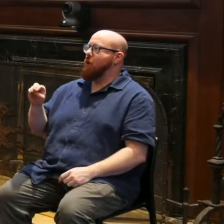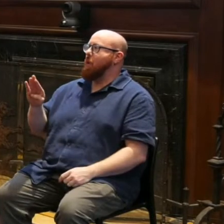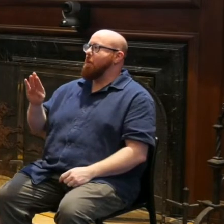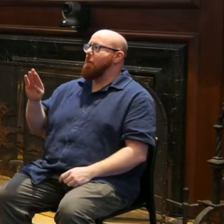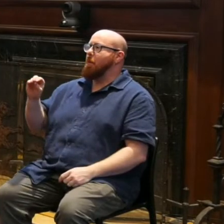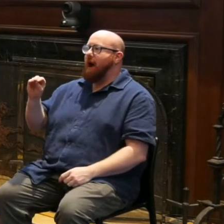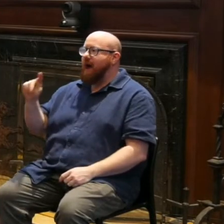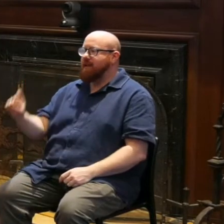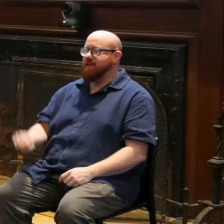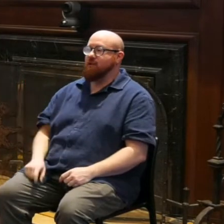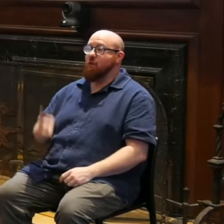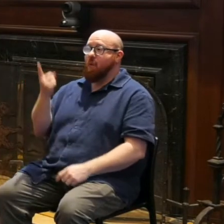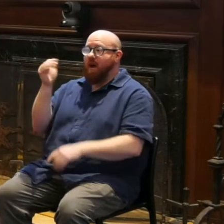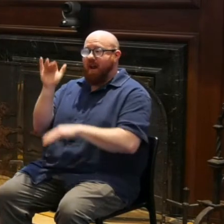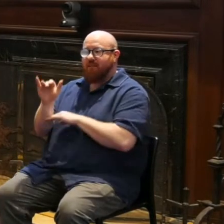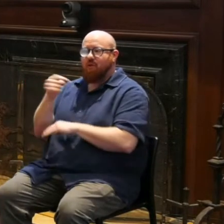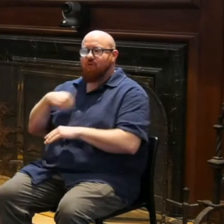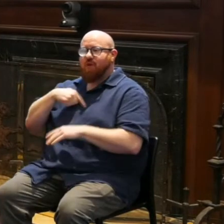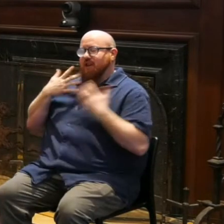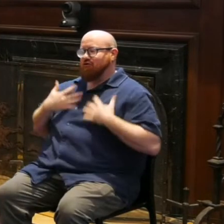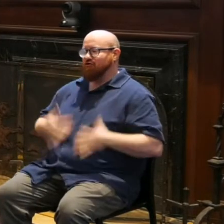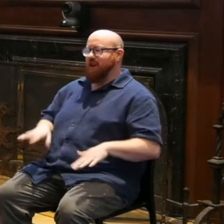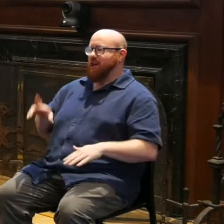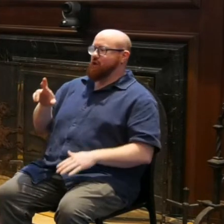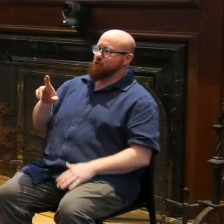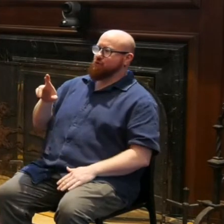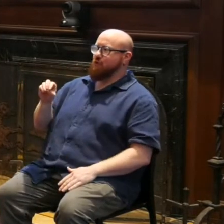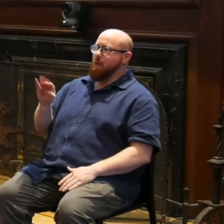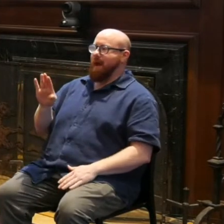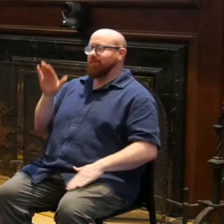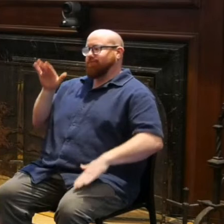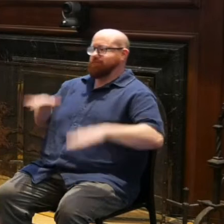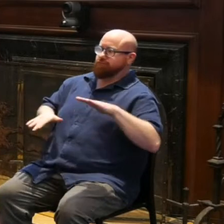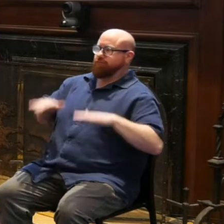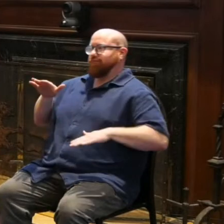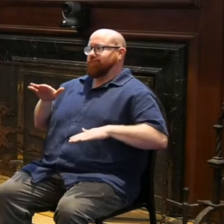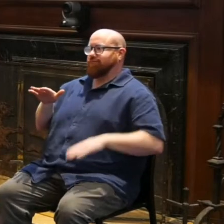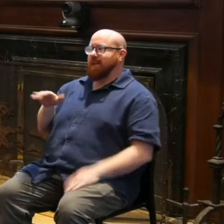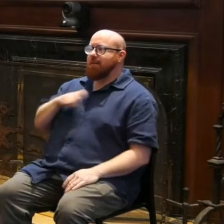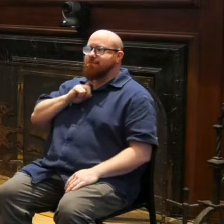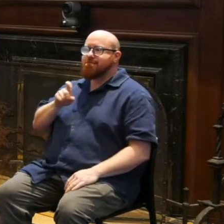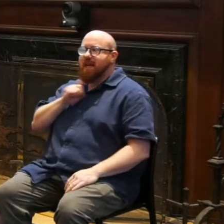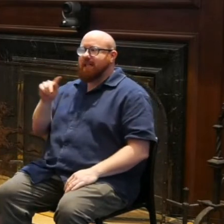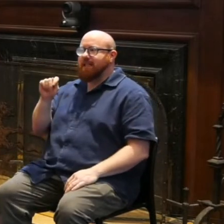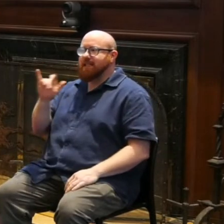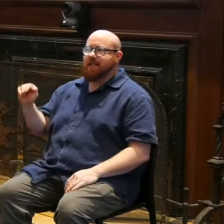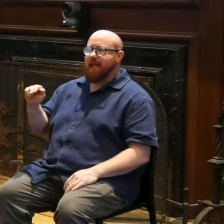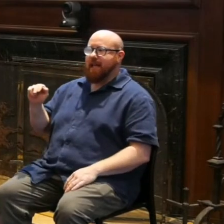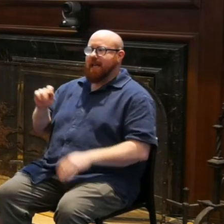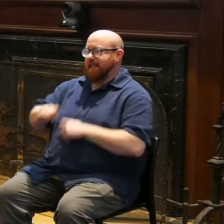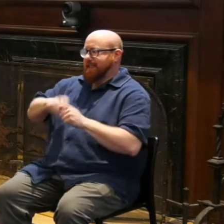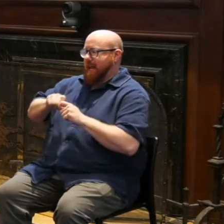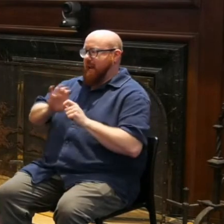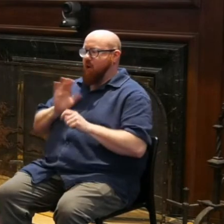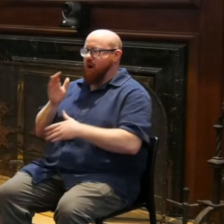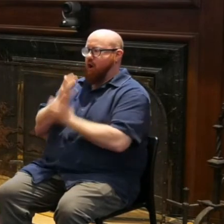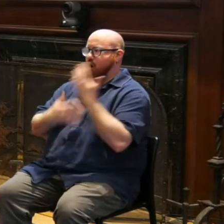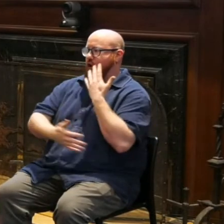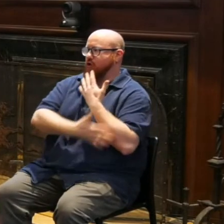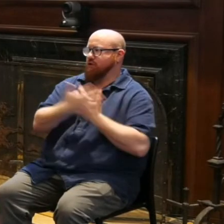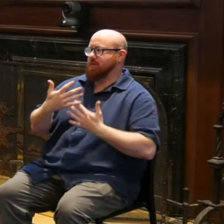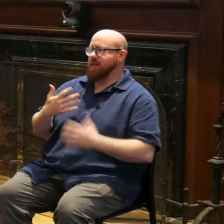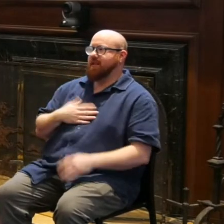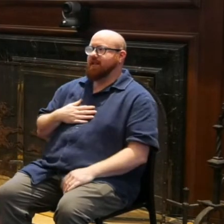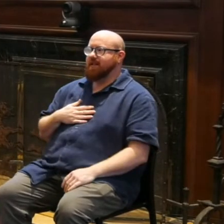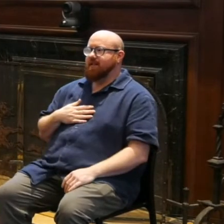One afternoon, we dressed as robots with metal tins tied with twine to our arms and legs and cereal boxes with eye